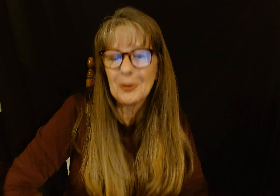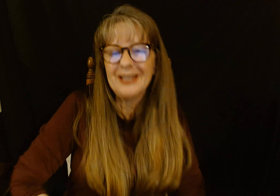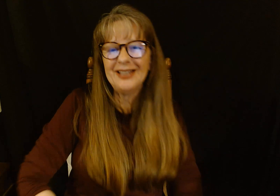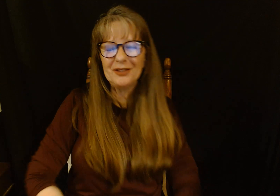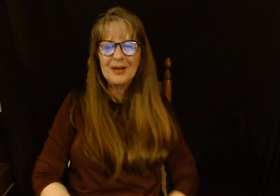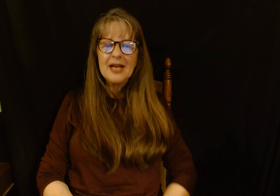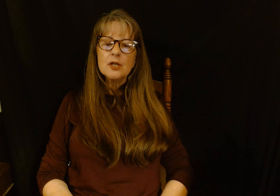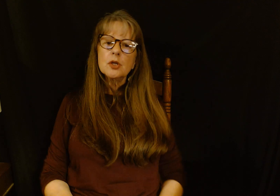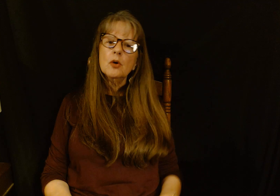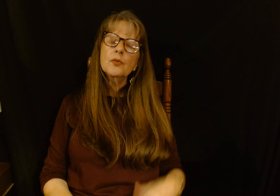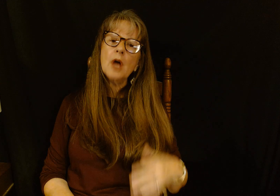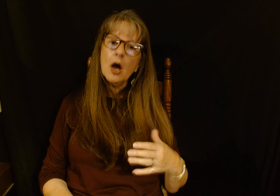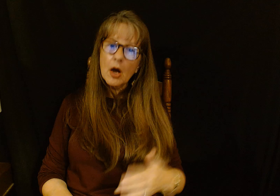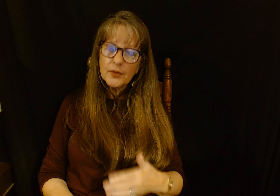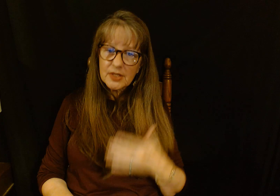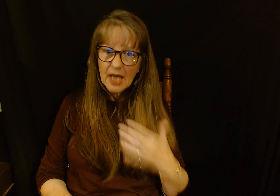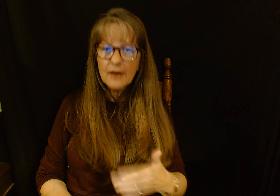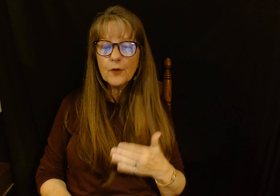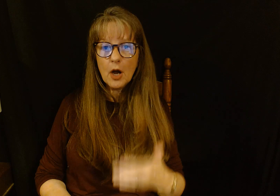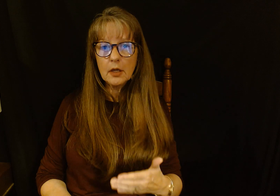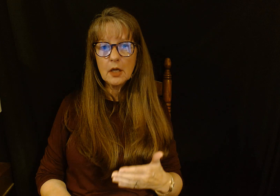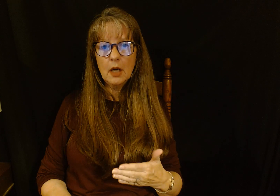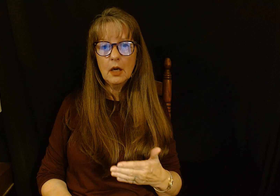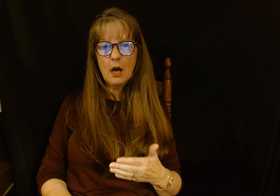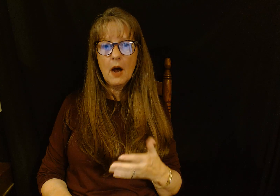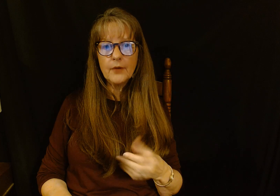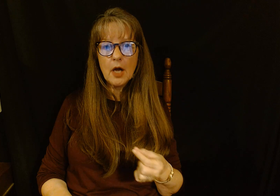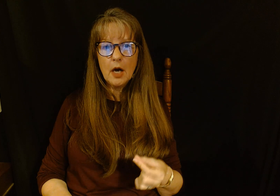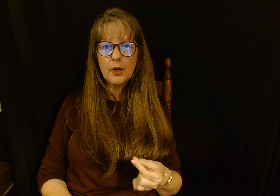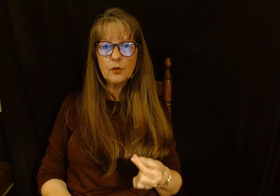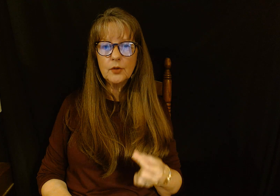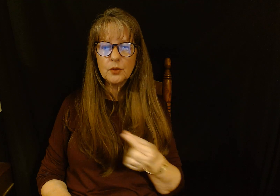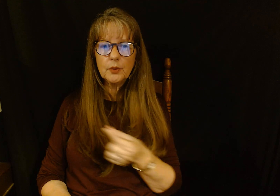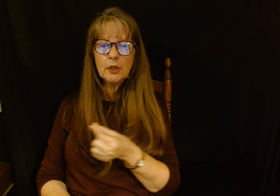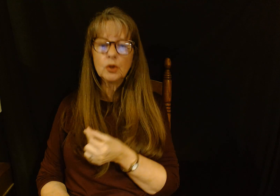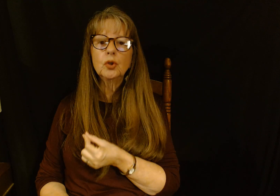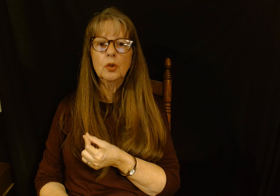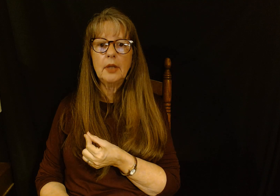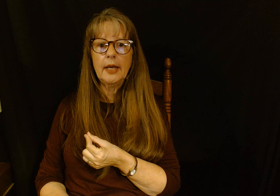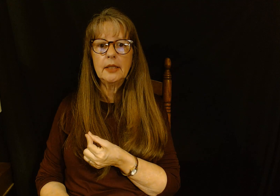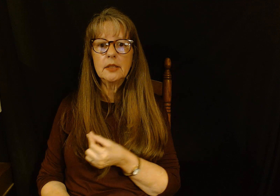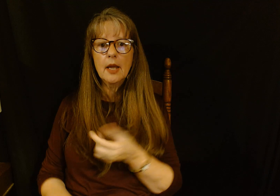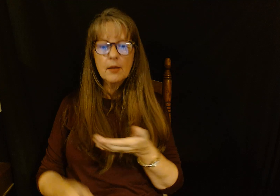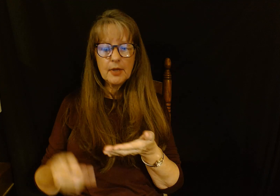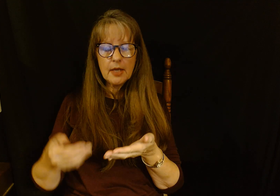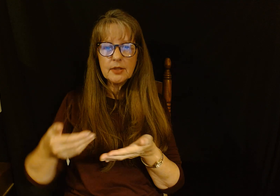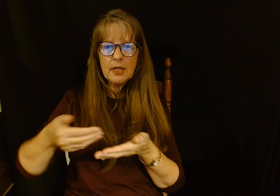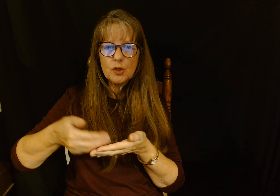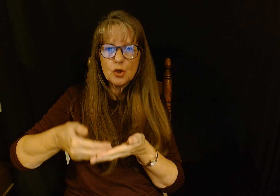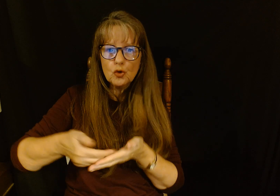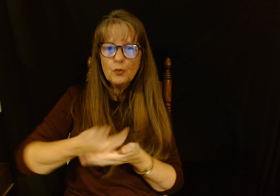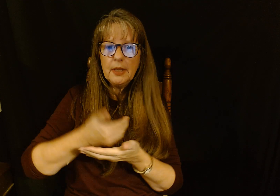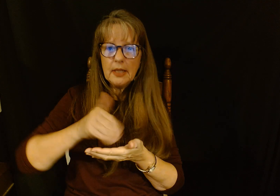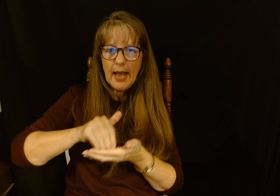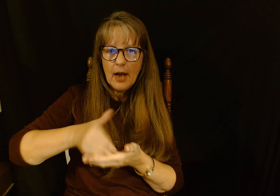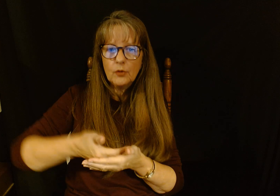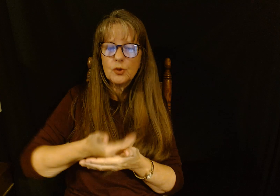here. So the sign for avocado doesn't really look like it, because it's scooping out